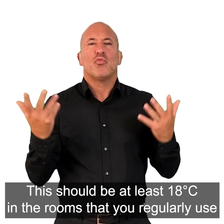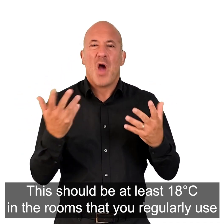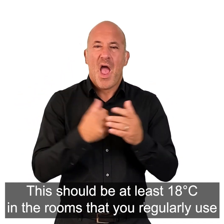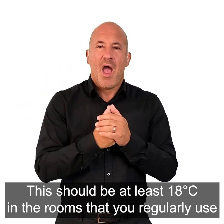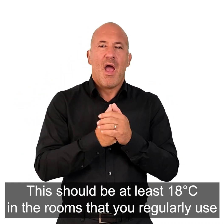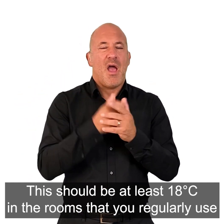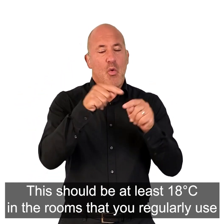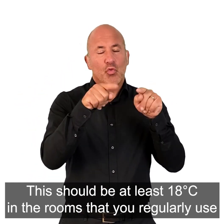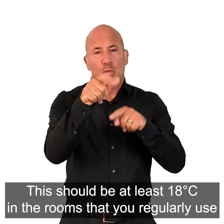use,